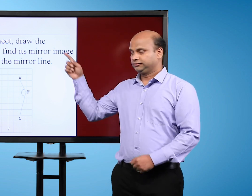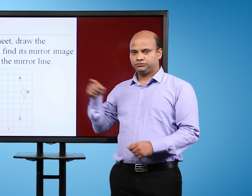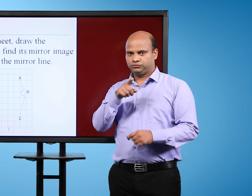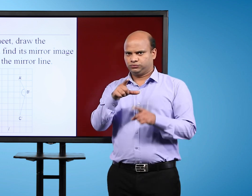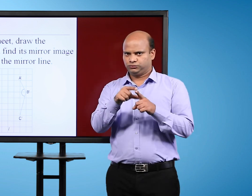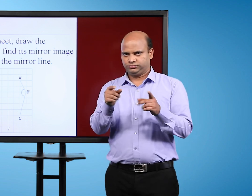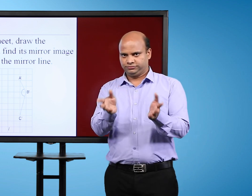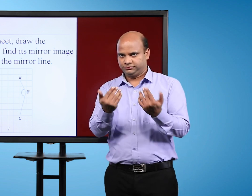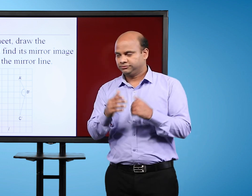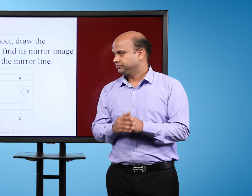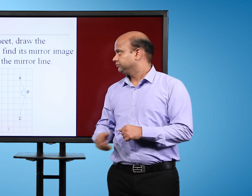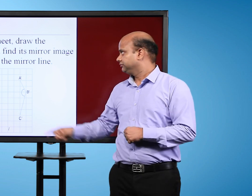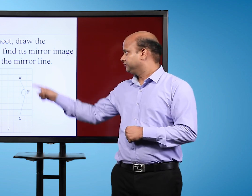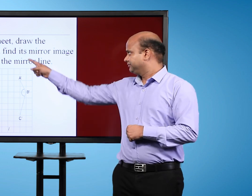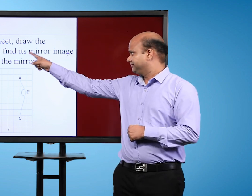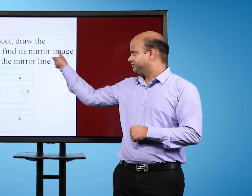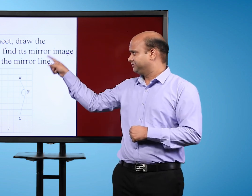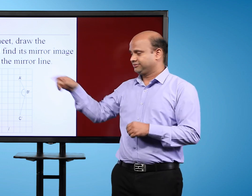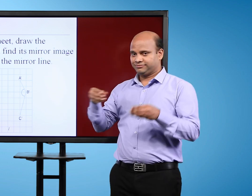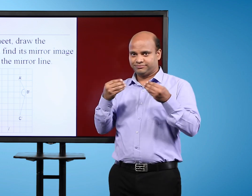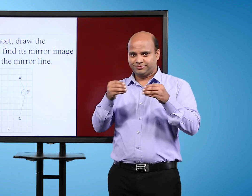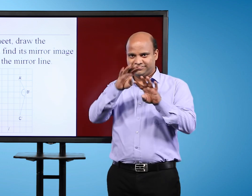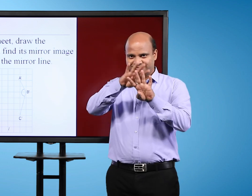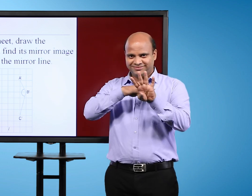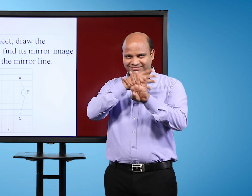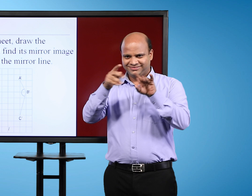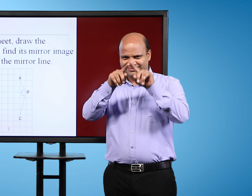Do this. On a squared sheet, draw the figure